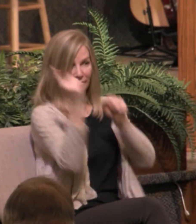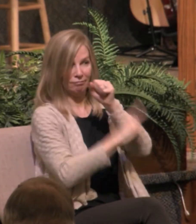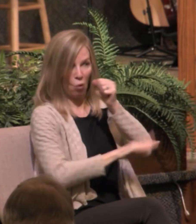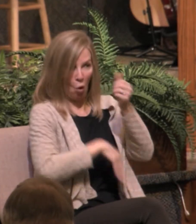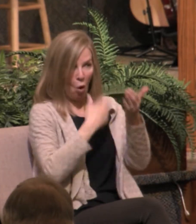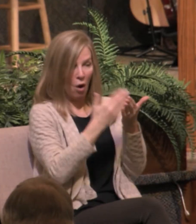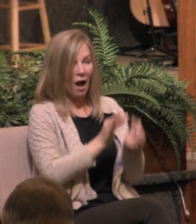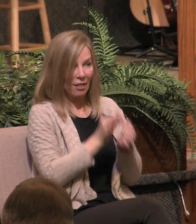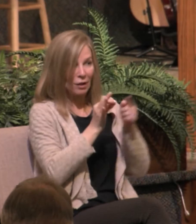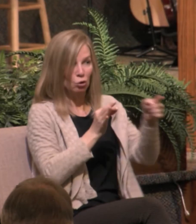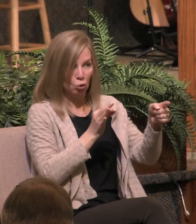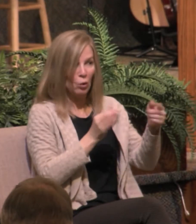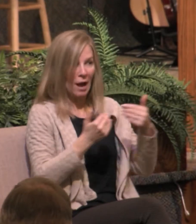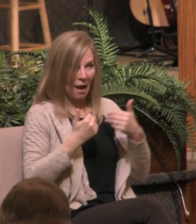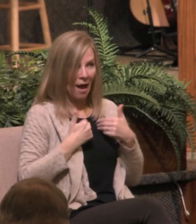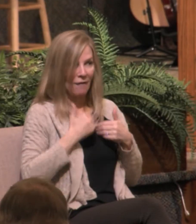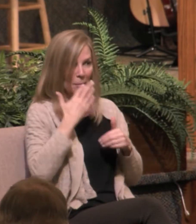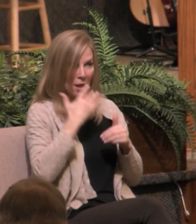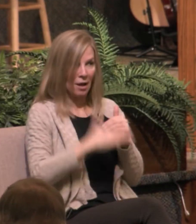blood.